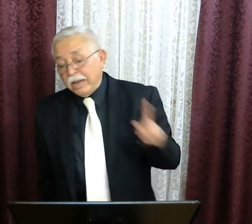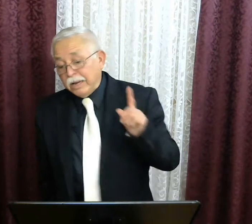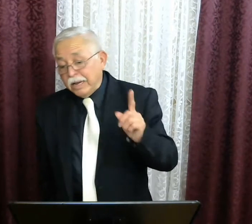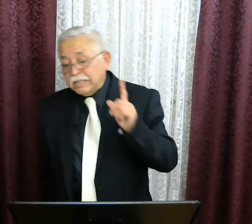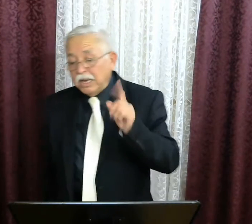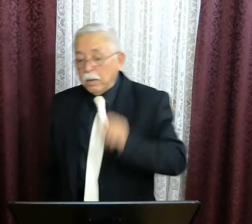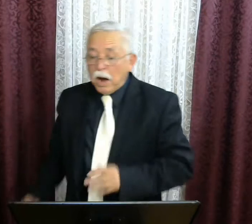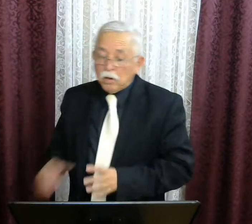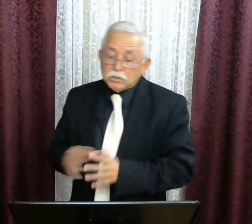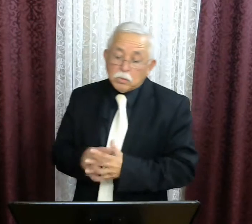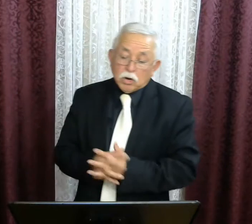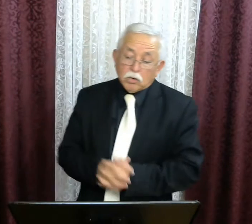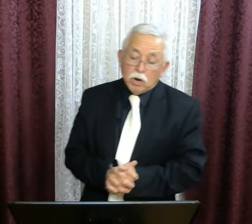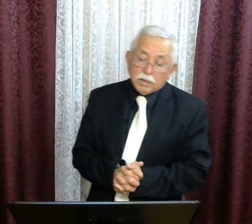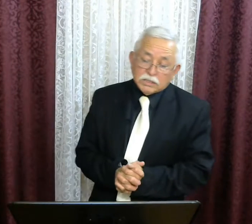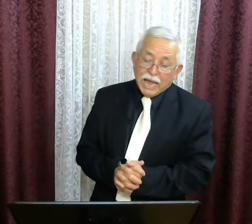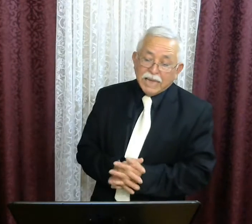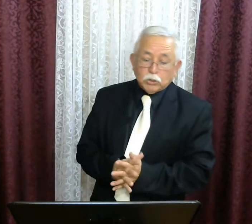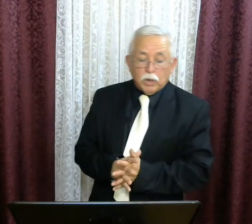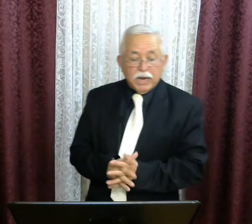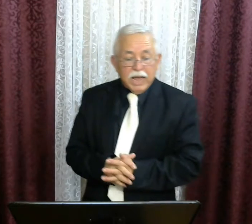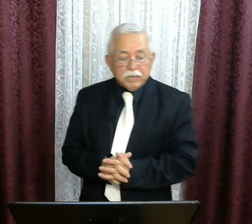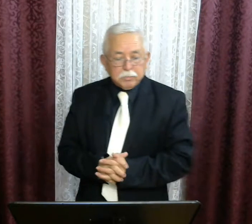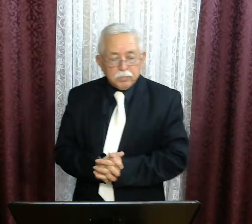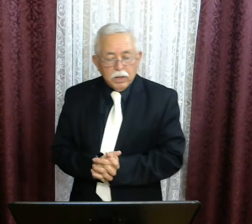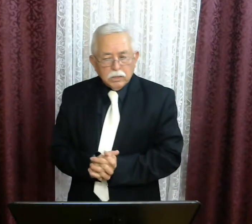Let's think about the book of Romans 8:29. The book